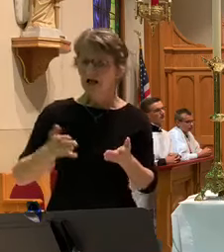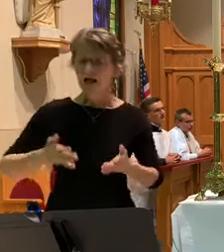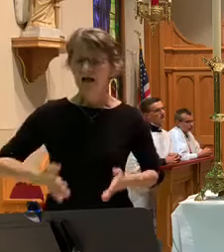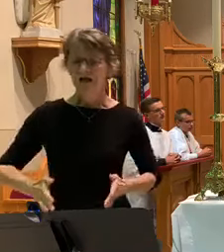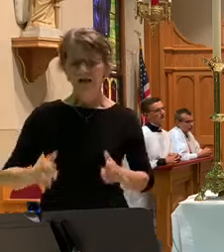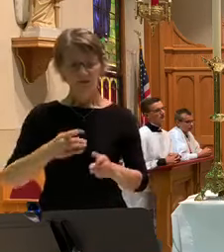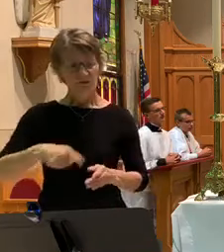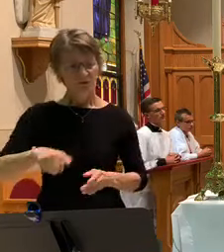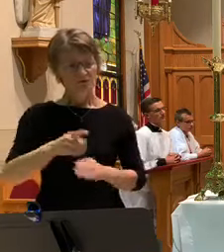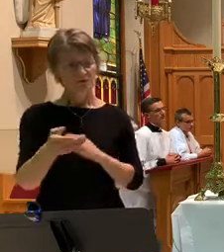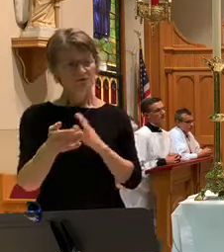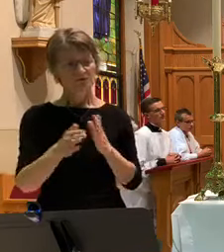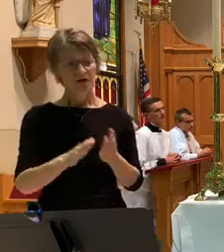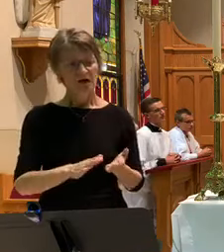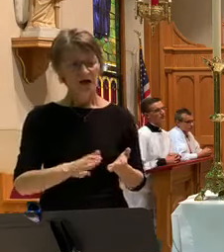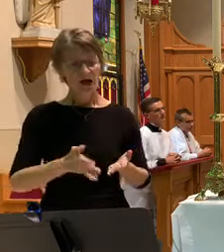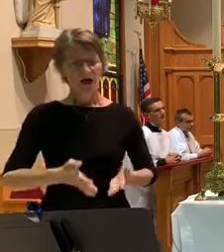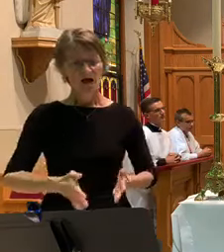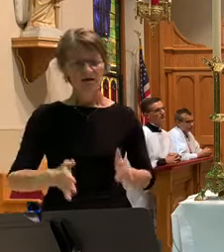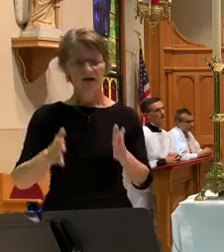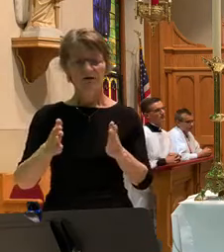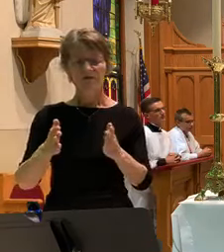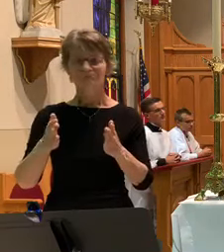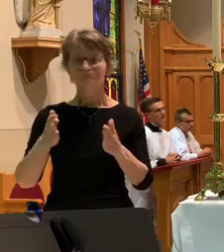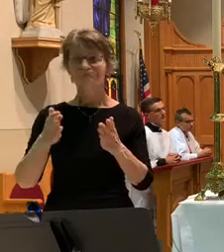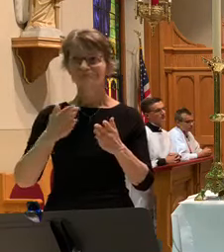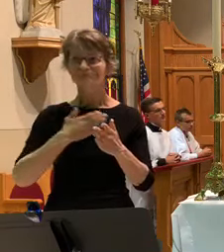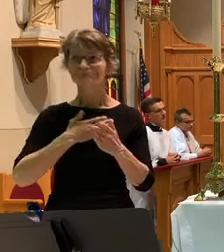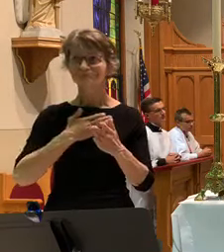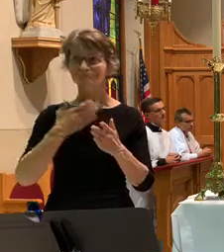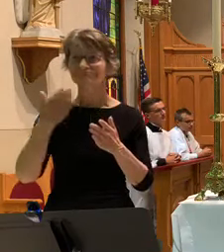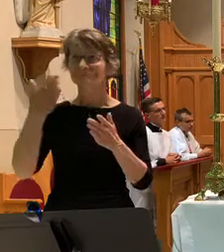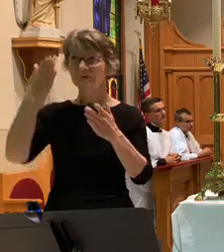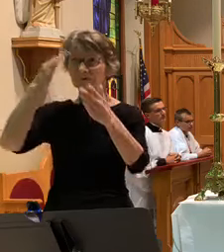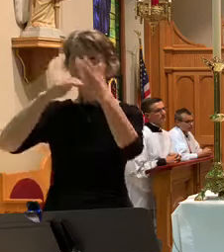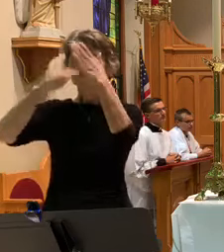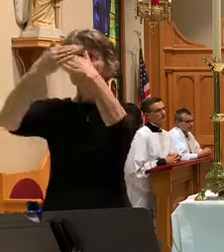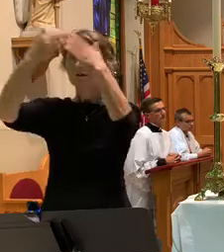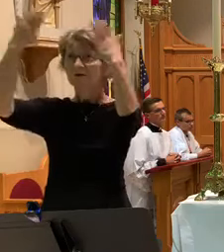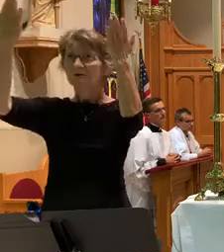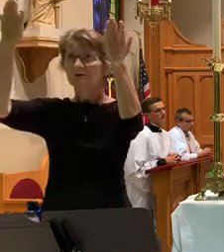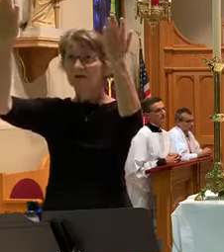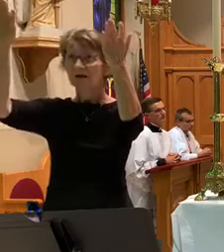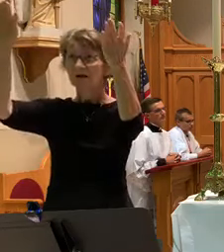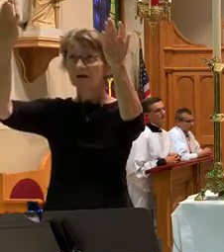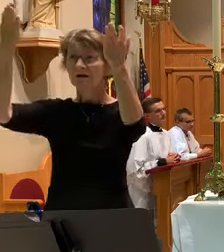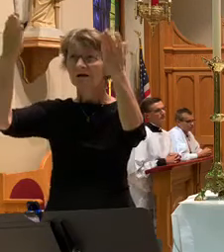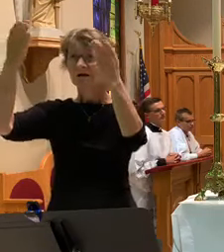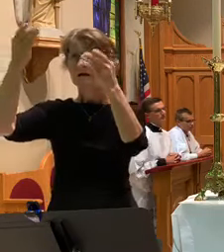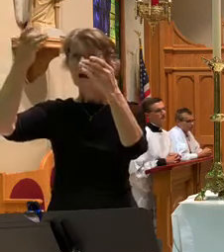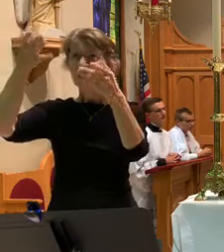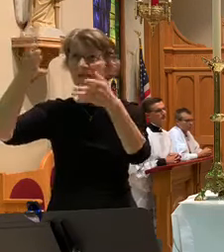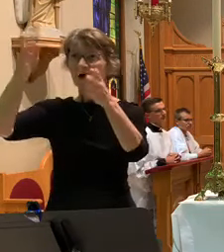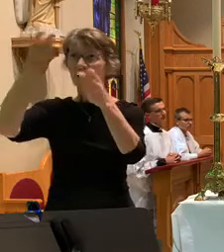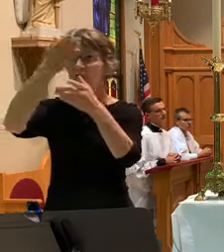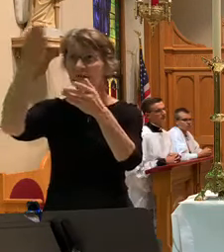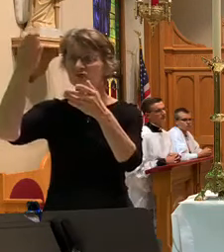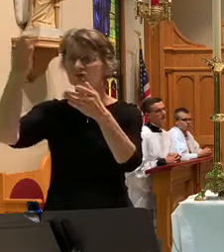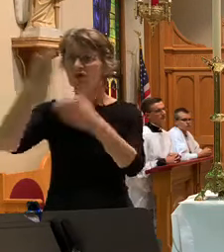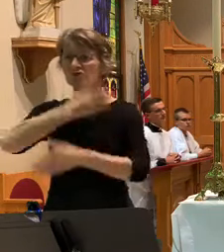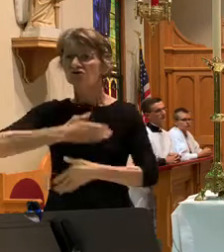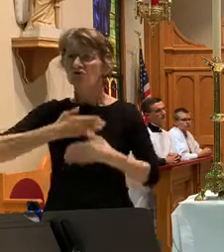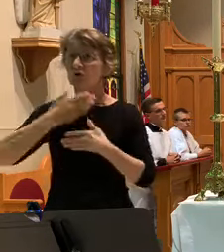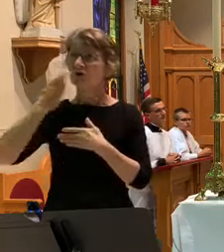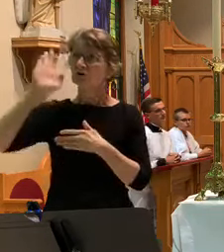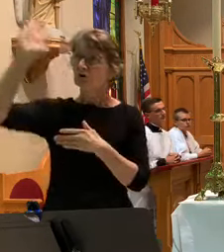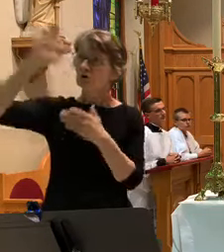life, give kind admittance to your kingdom. There, we hope to enjoy forever the fullness of your